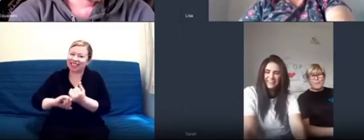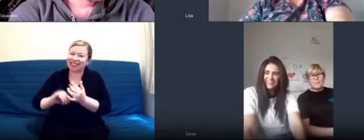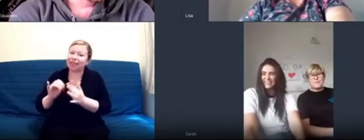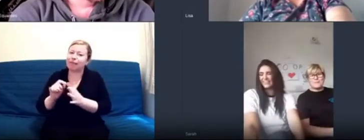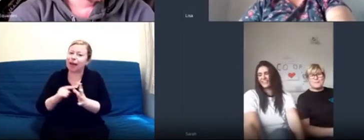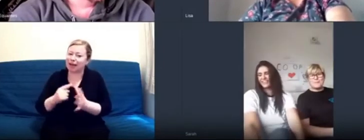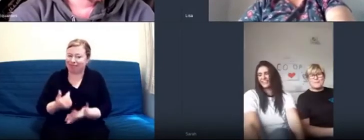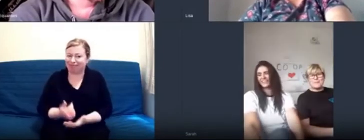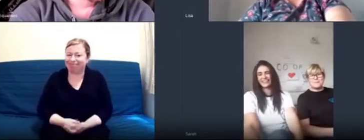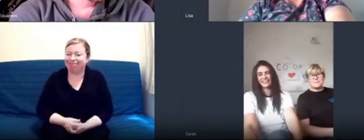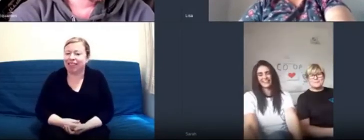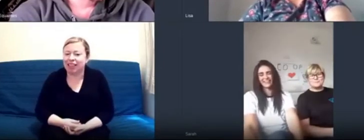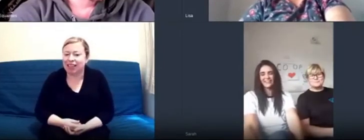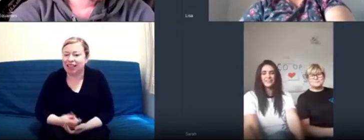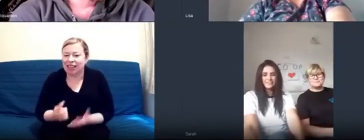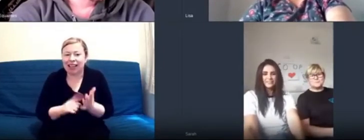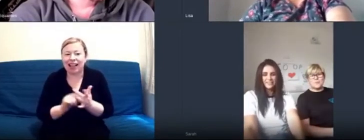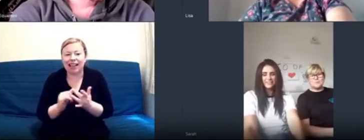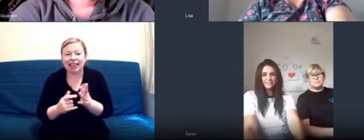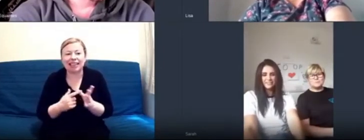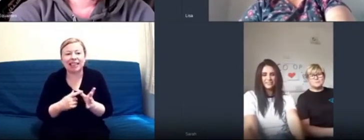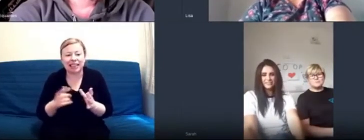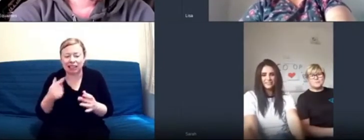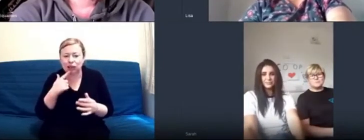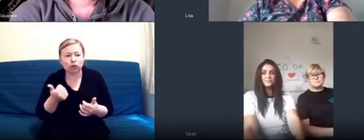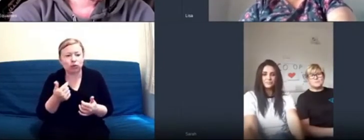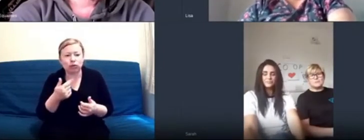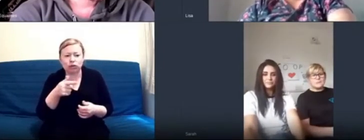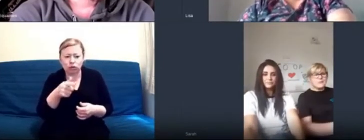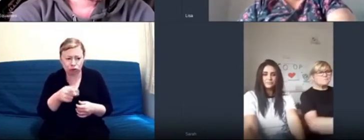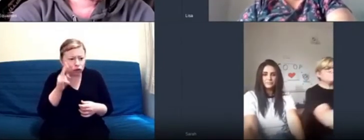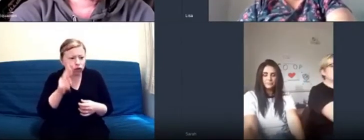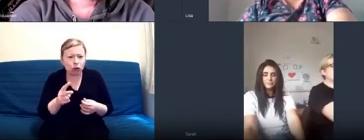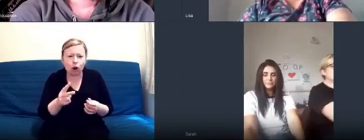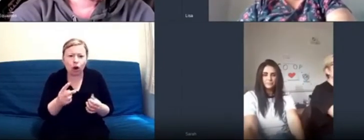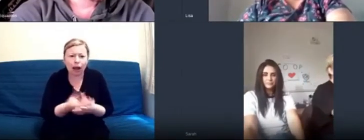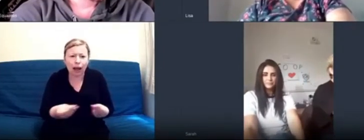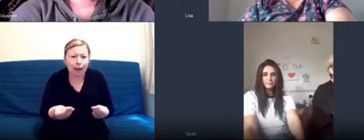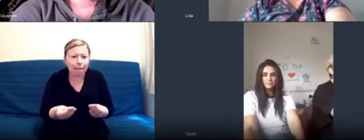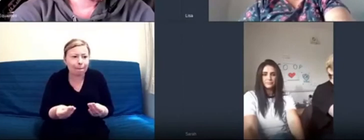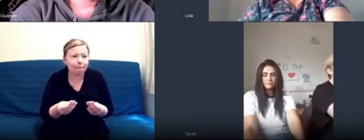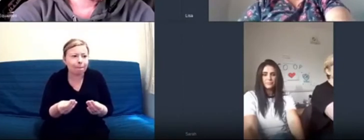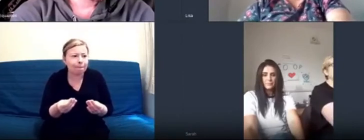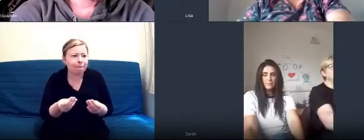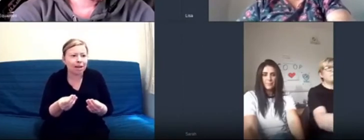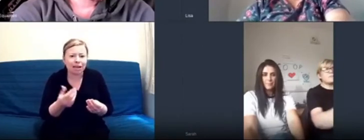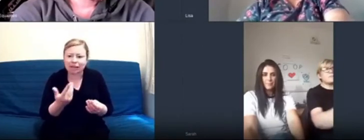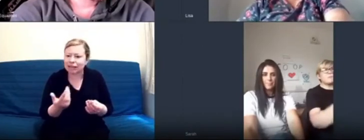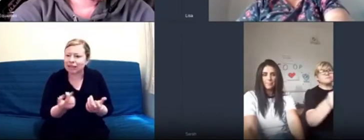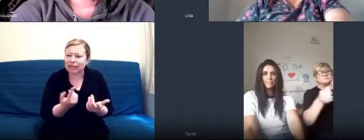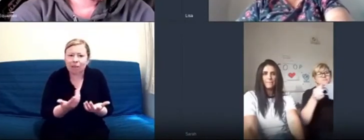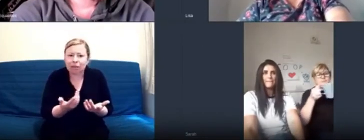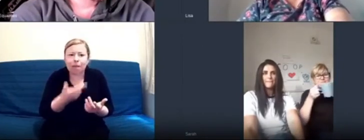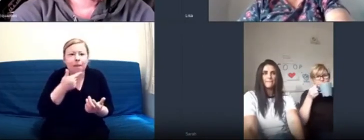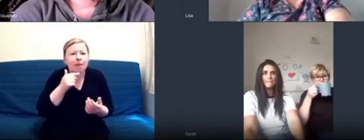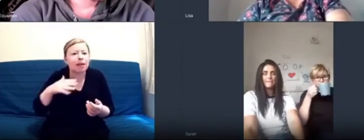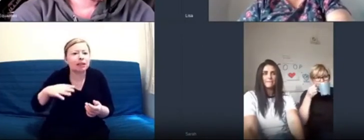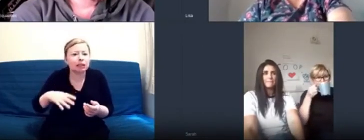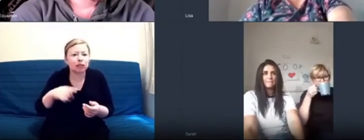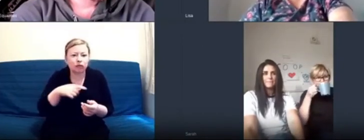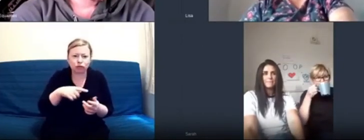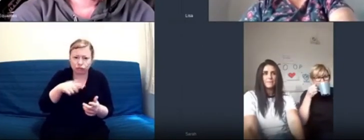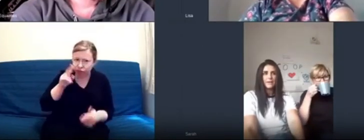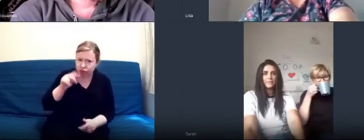It's good that you've seen that you've filled a spot that nobody else was thinking of helping within that area, kind of